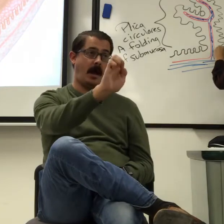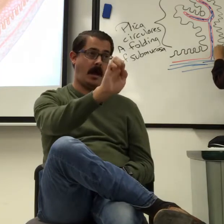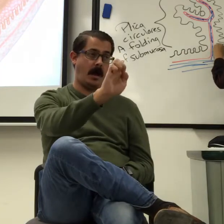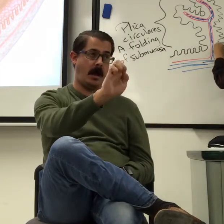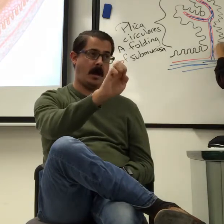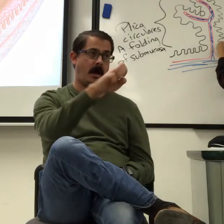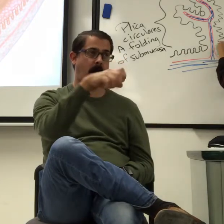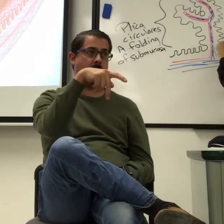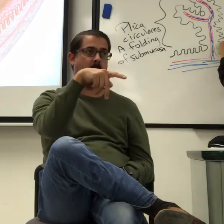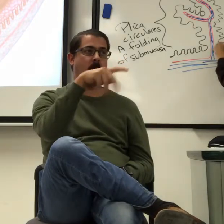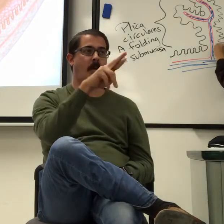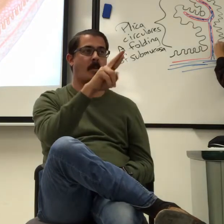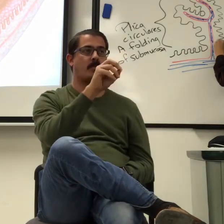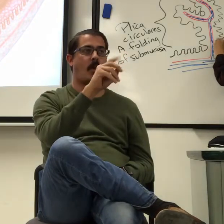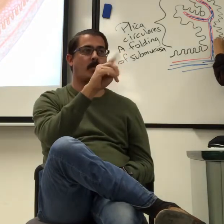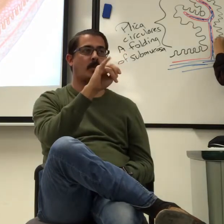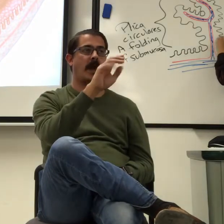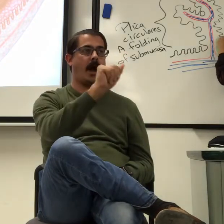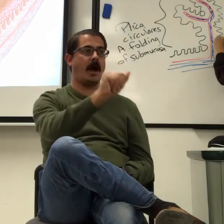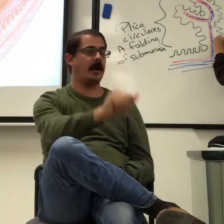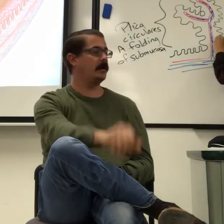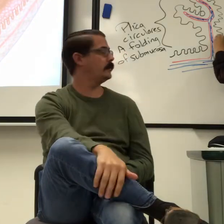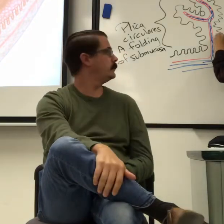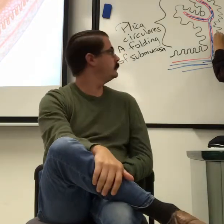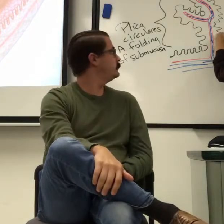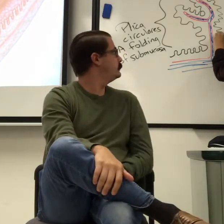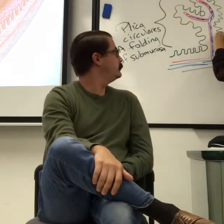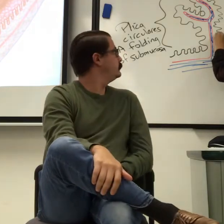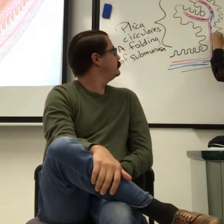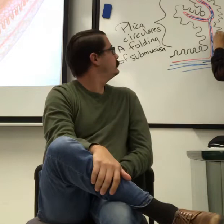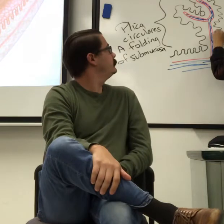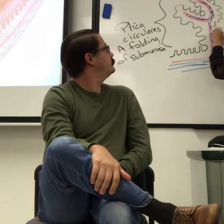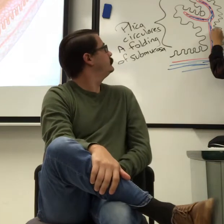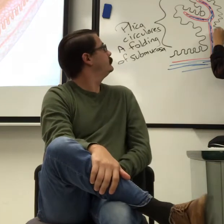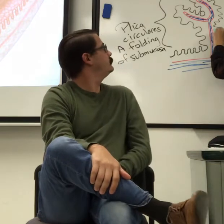I don't want to color the whole thing, but I think you get the idea of what